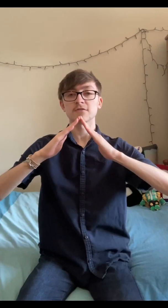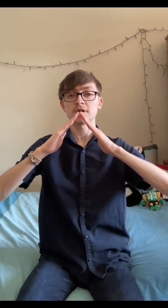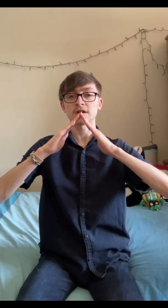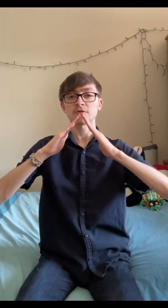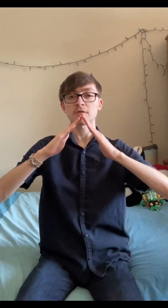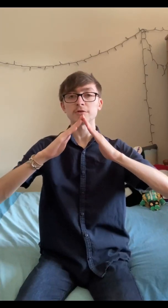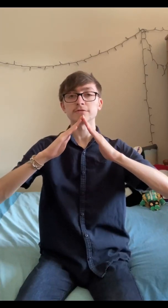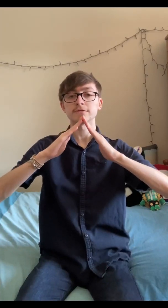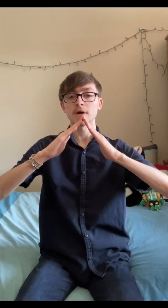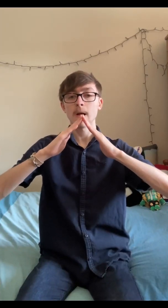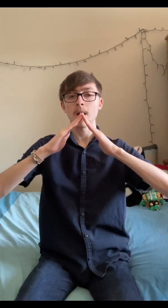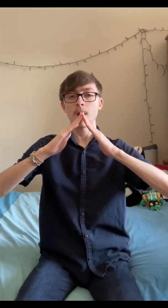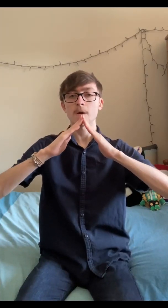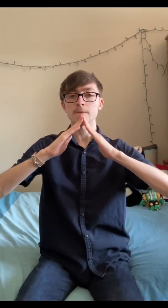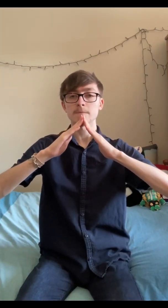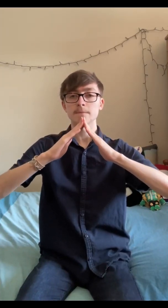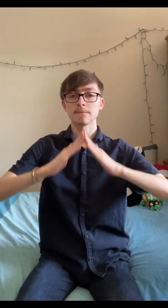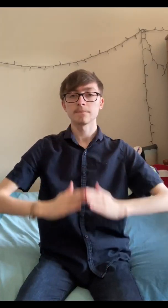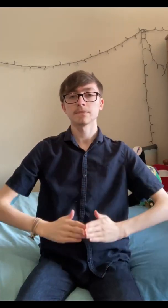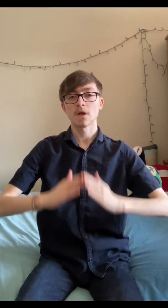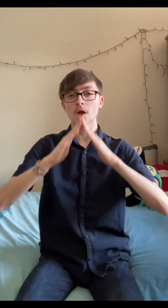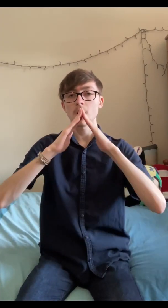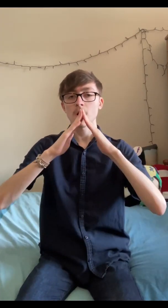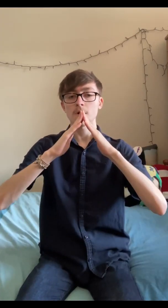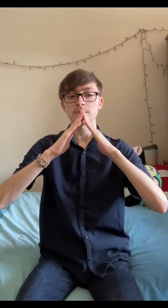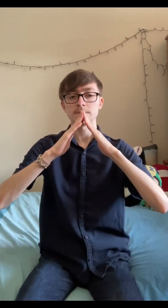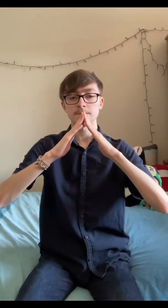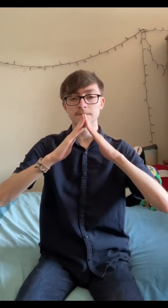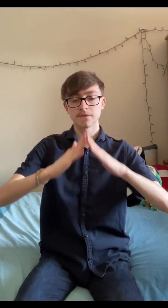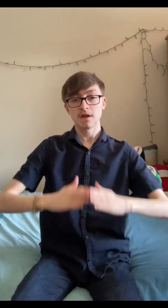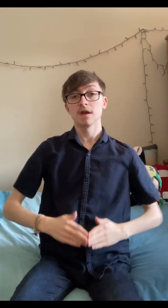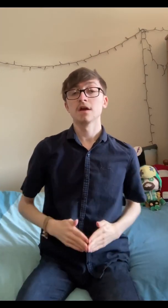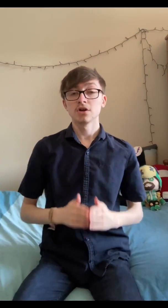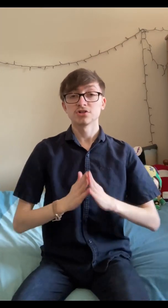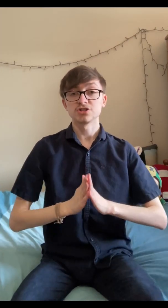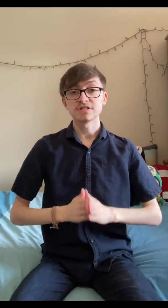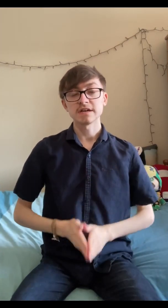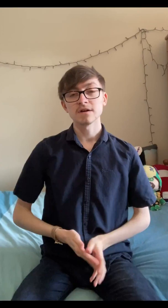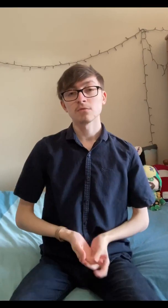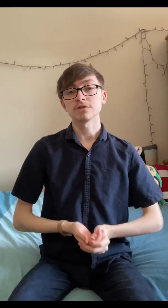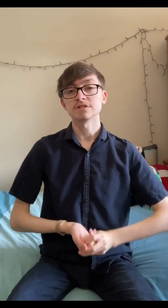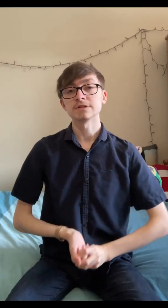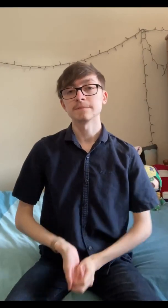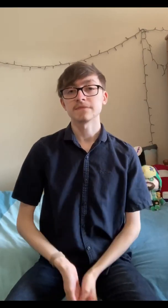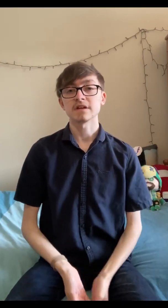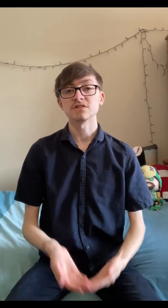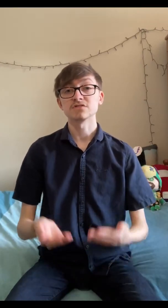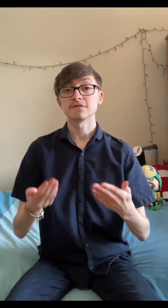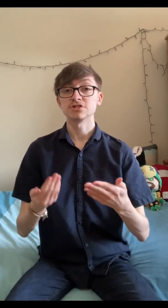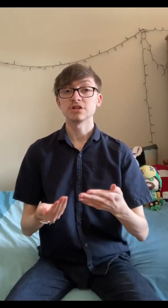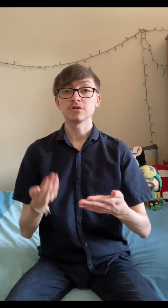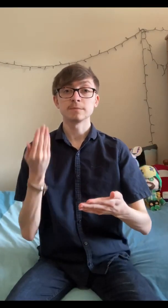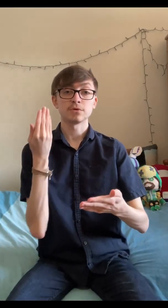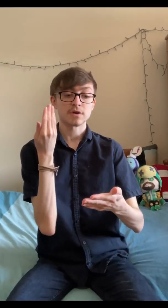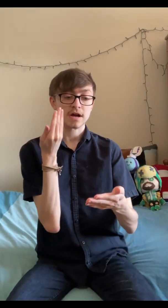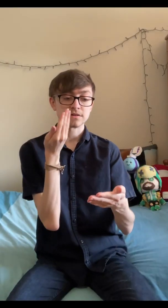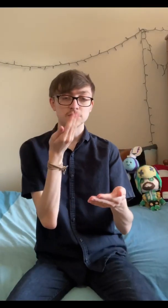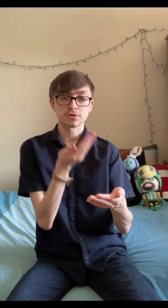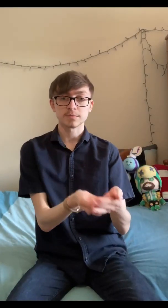and create a roof. Home. Home. Due date, what you do is for due, you put your hand on top of the